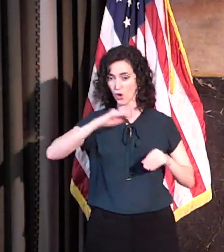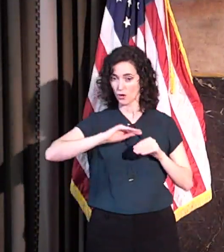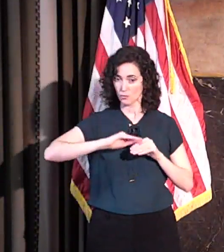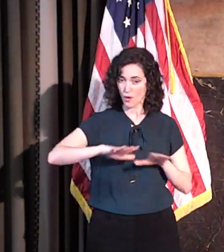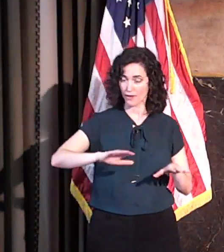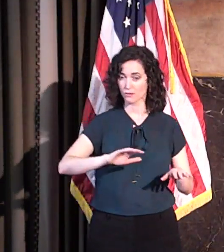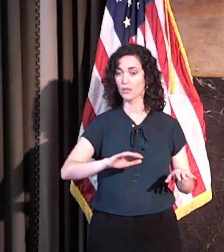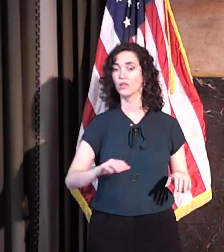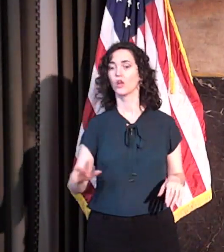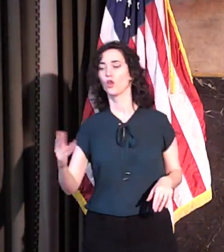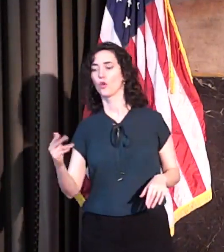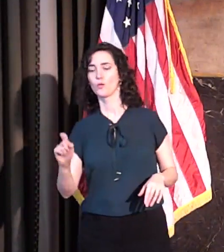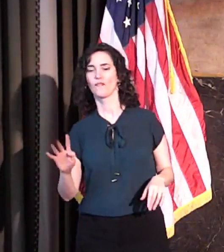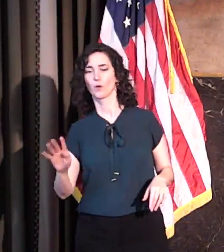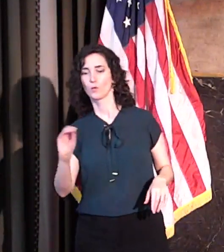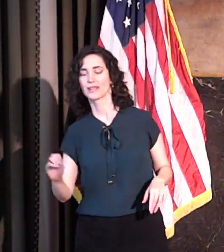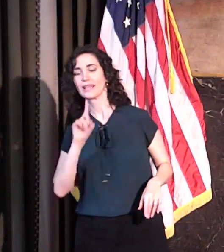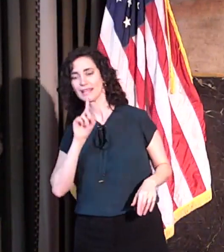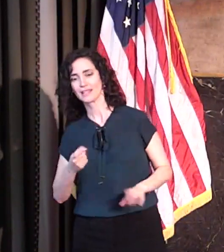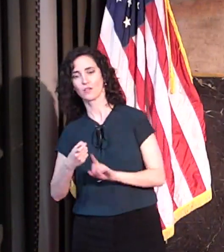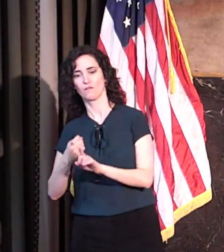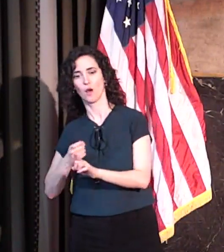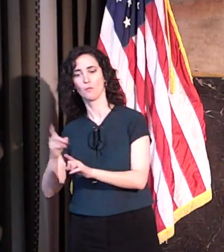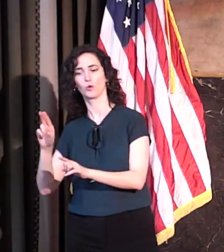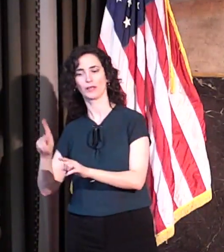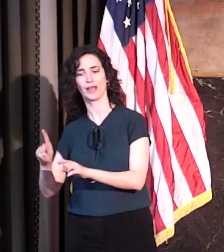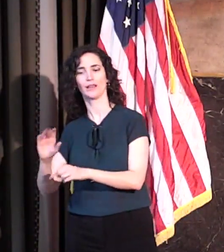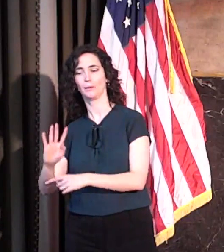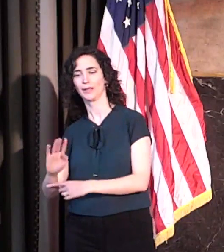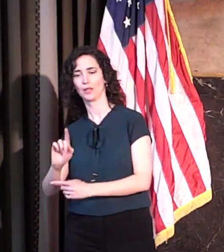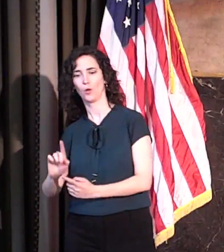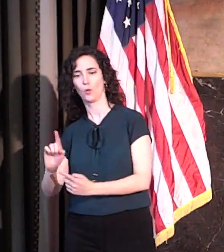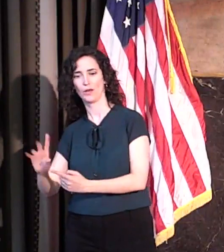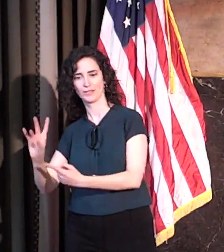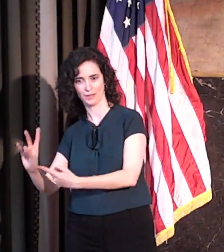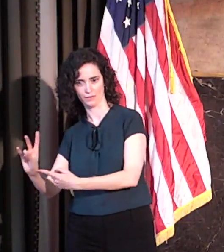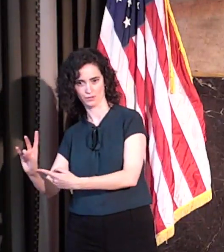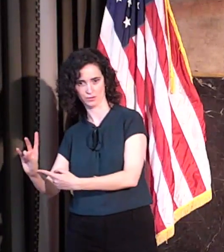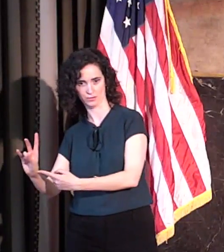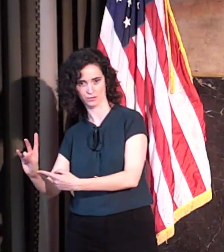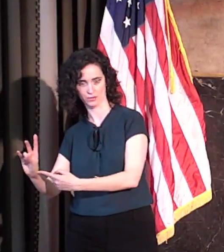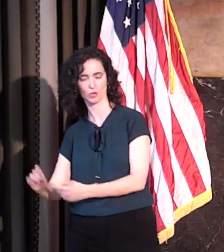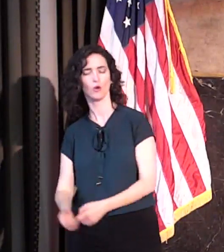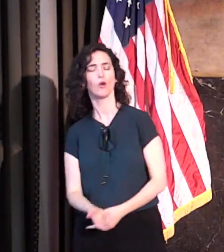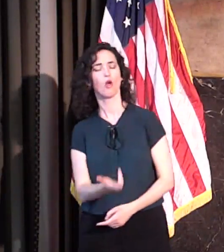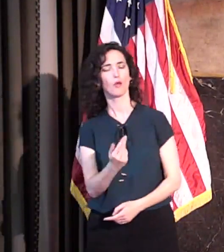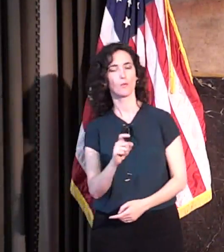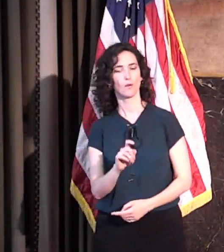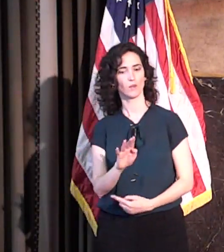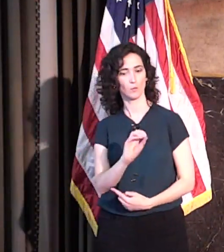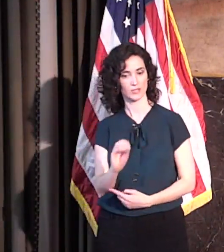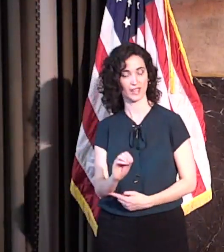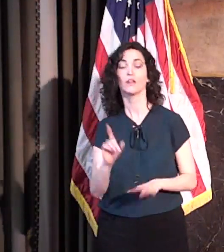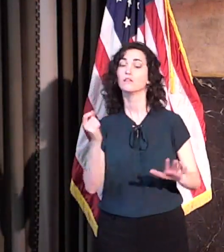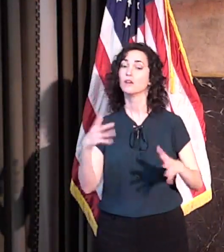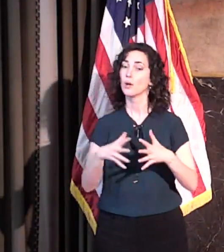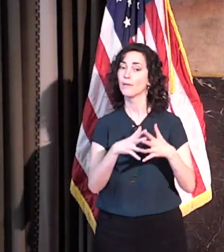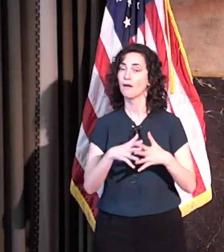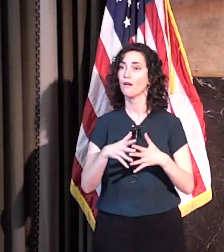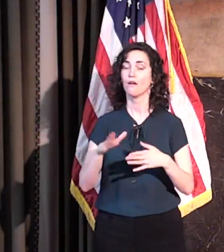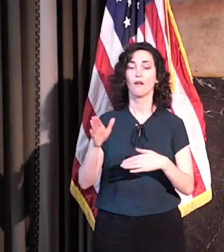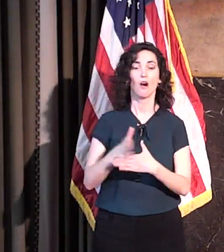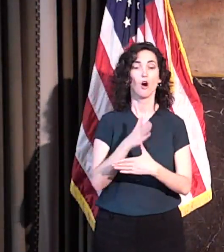the B117 or the UK variant. I'm going to compare that to some other numbers, 13.4%. The US number is